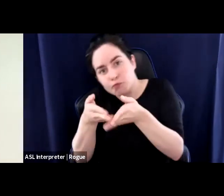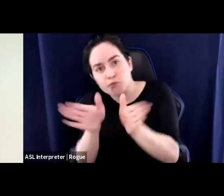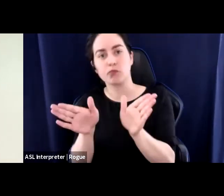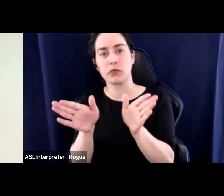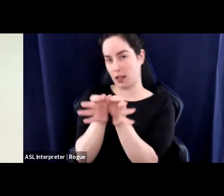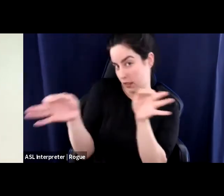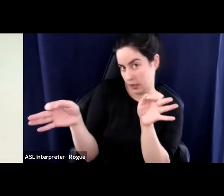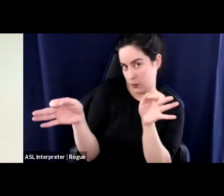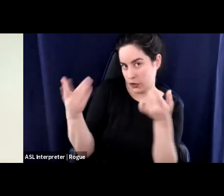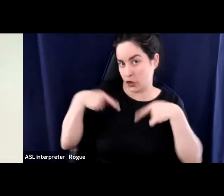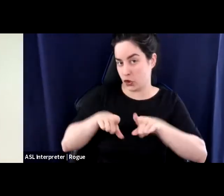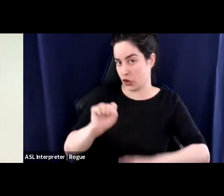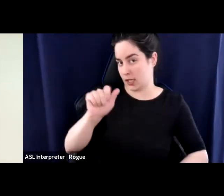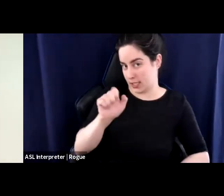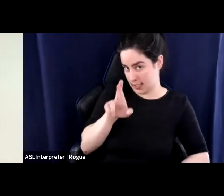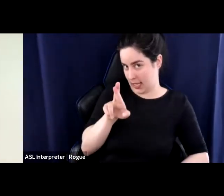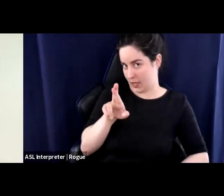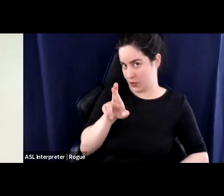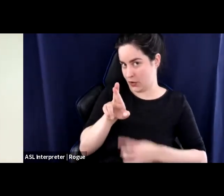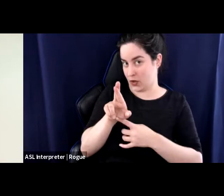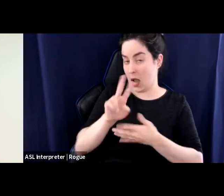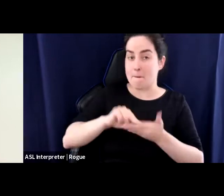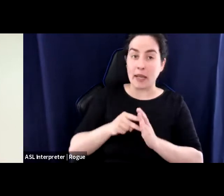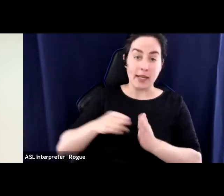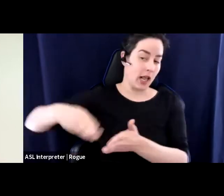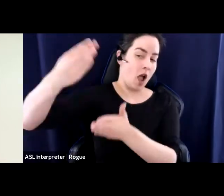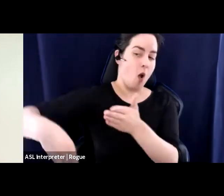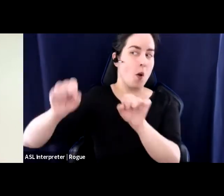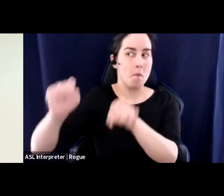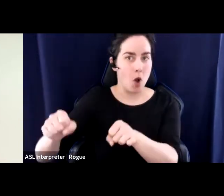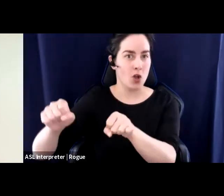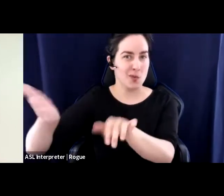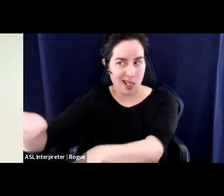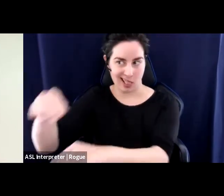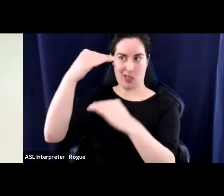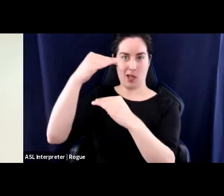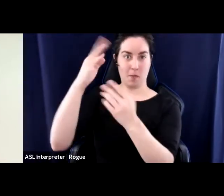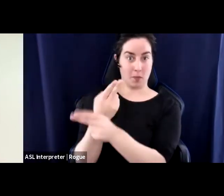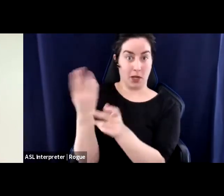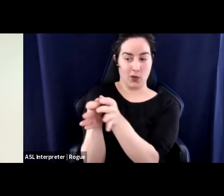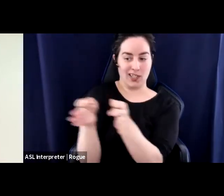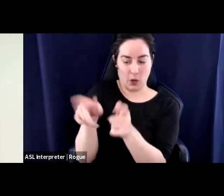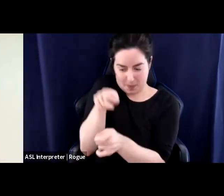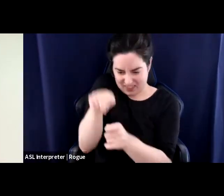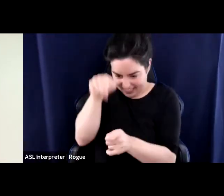and didn't limit the outcome of the case or the important legal principles in the case just to cases involving women